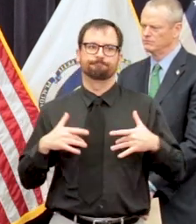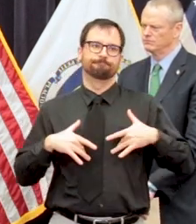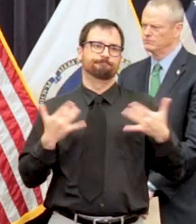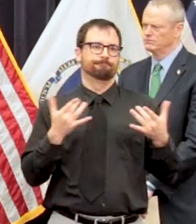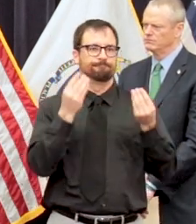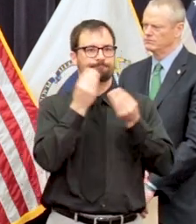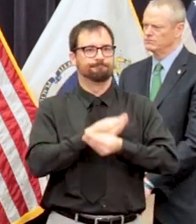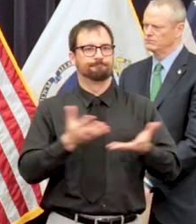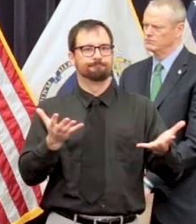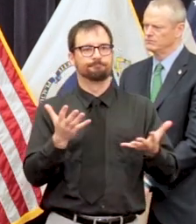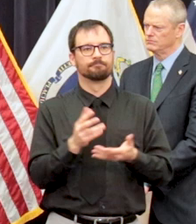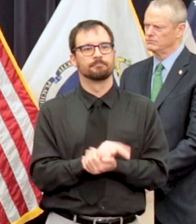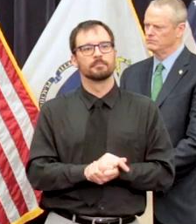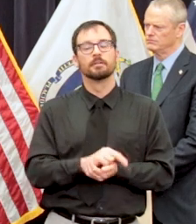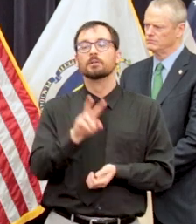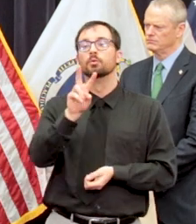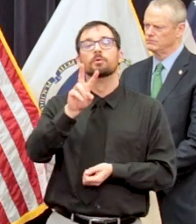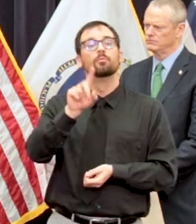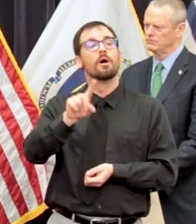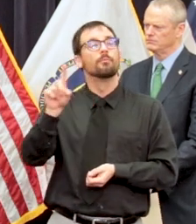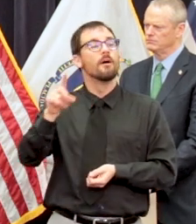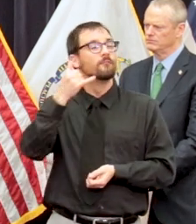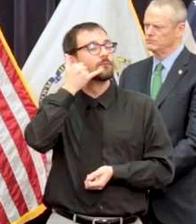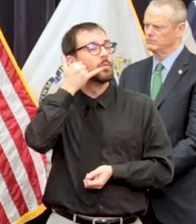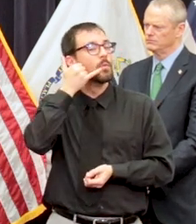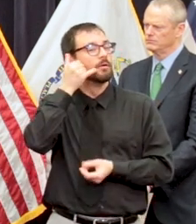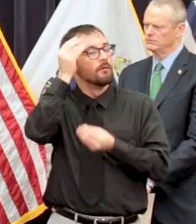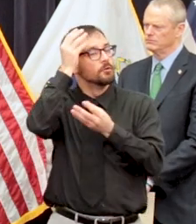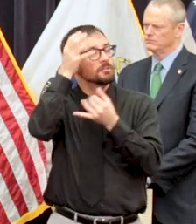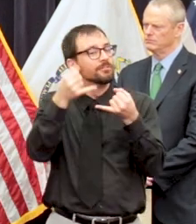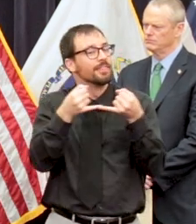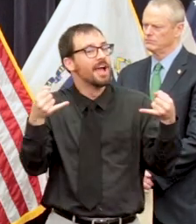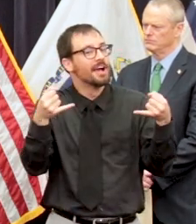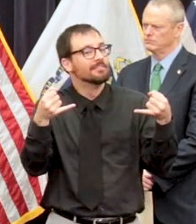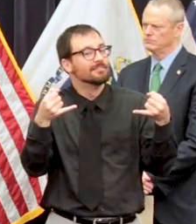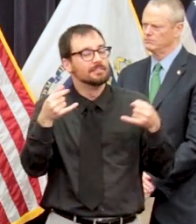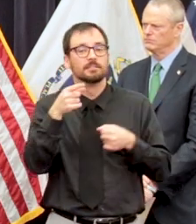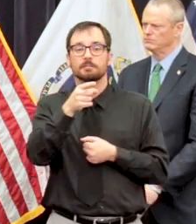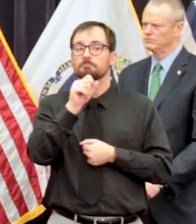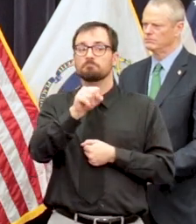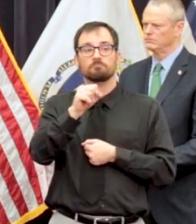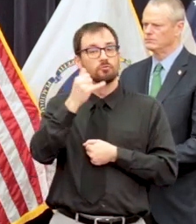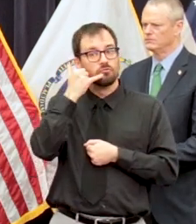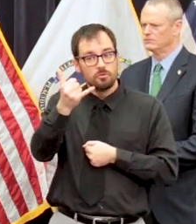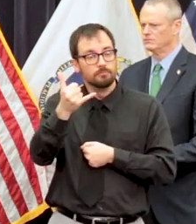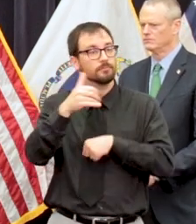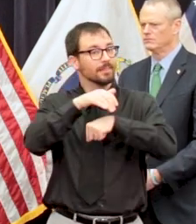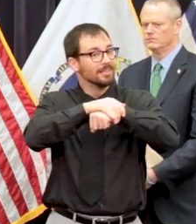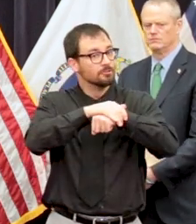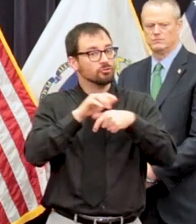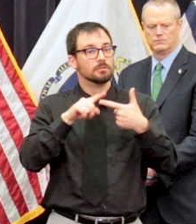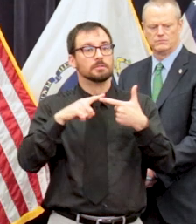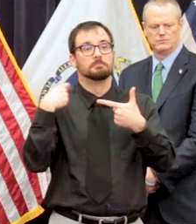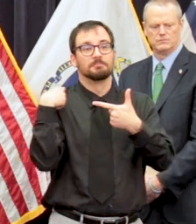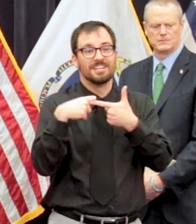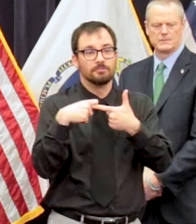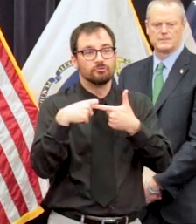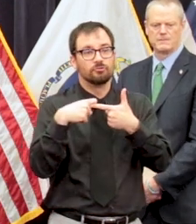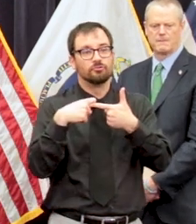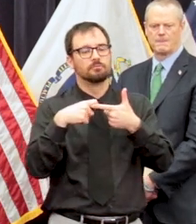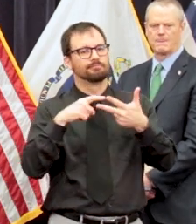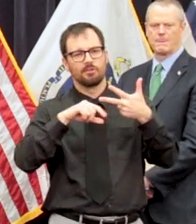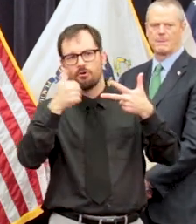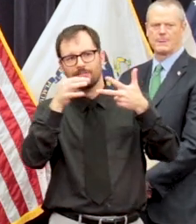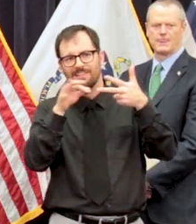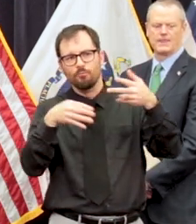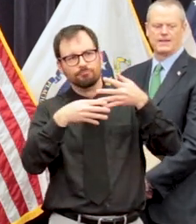in English, Spanish, and other languages. And we would encourage the public to call 211,